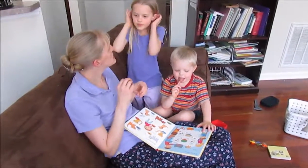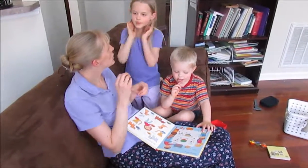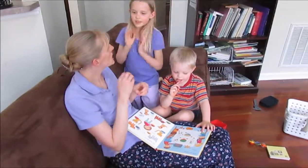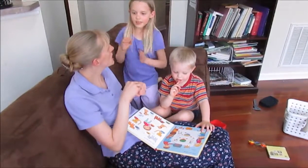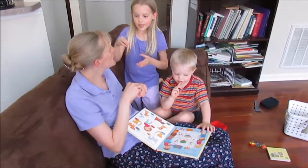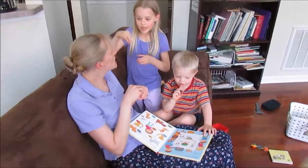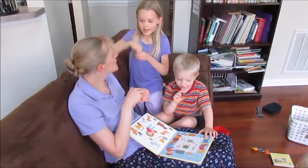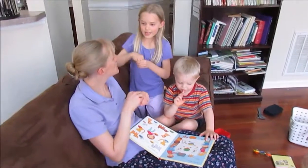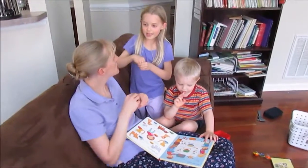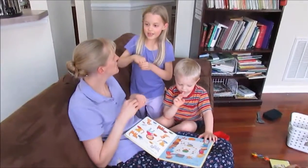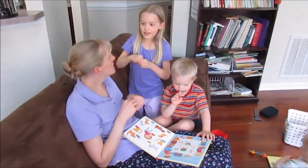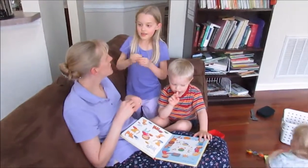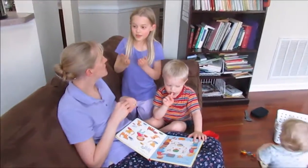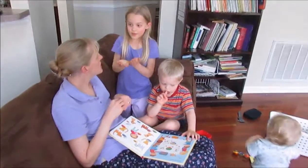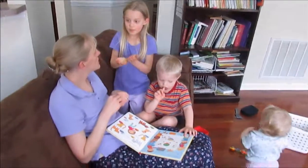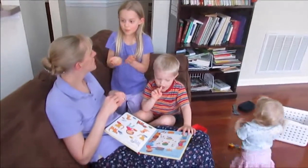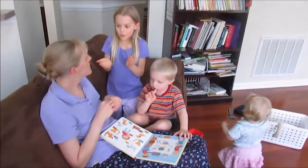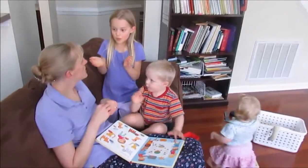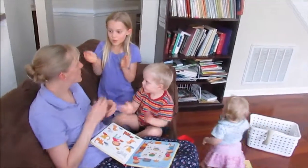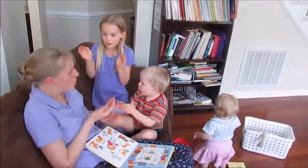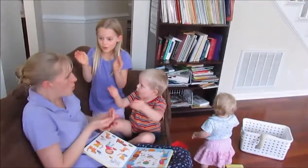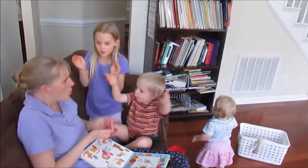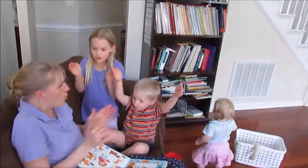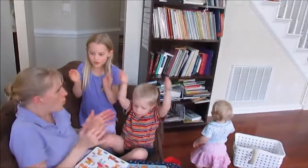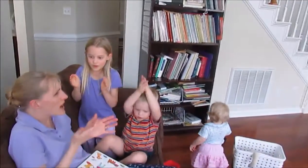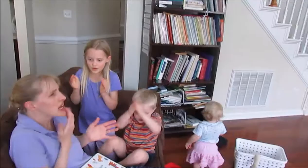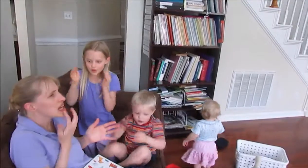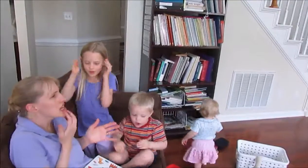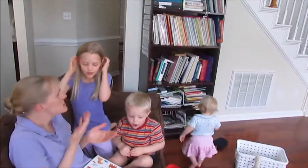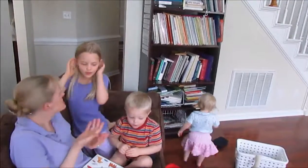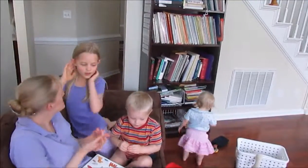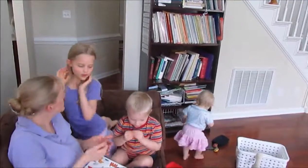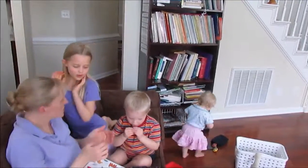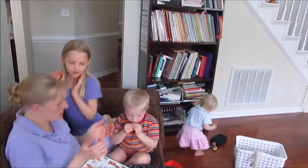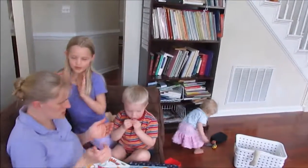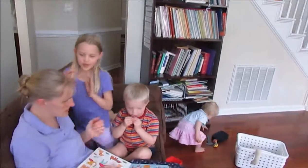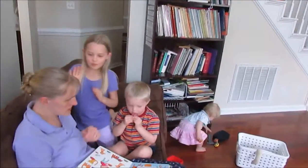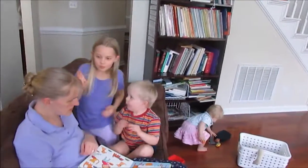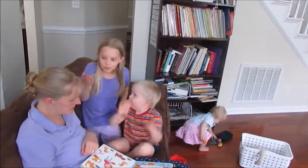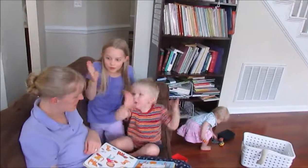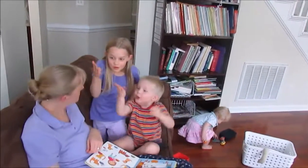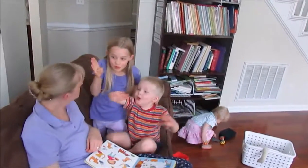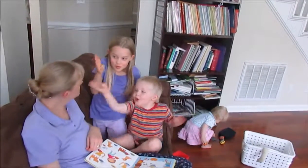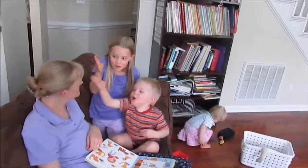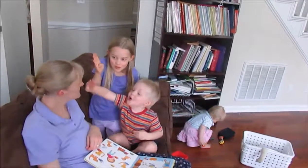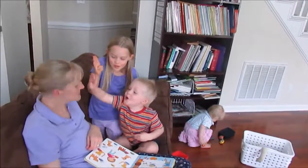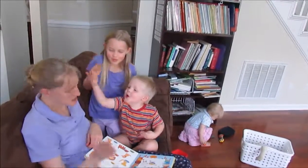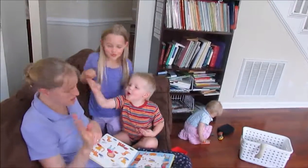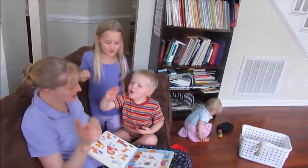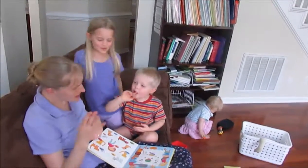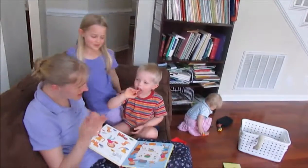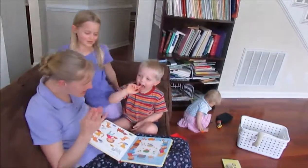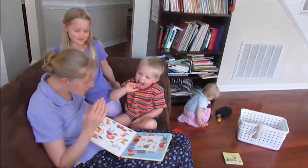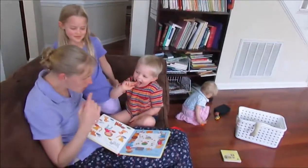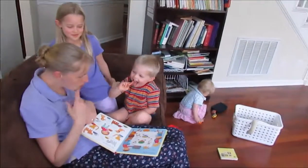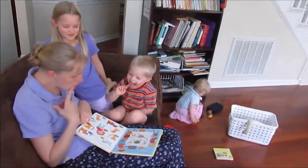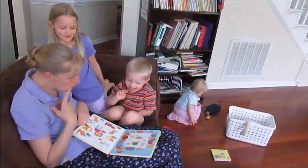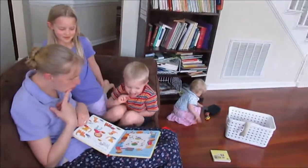They're in the bowl. What color is the bowl? Blue. Blue. Blue. Blue. Blue.